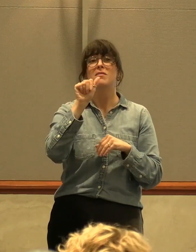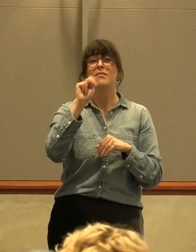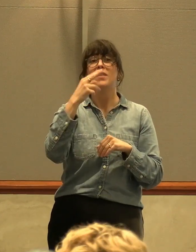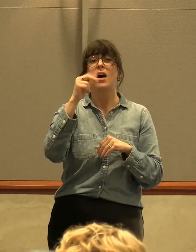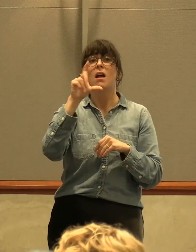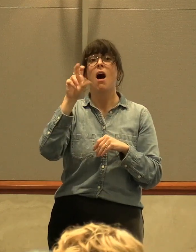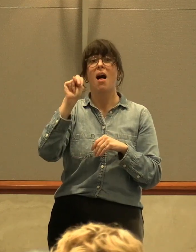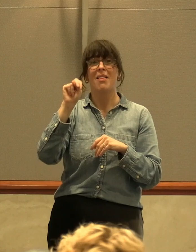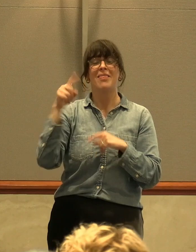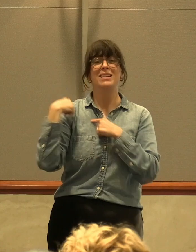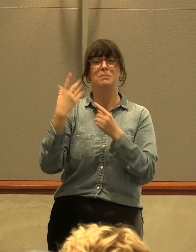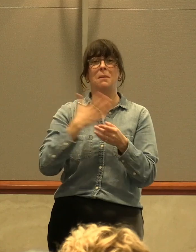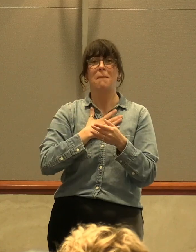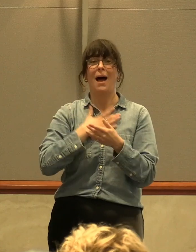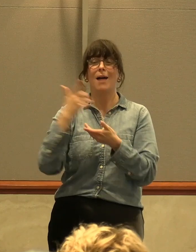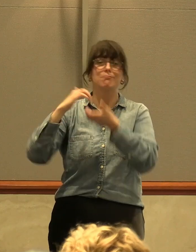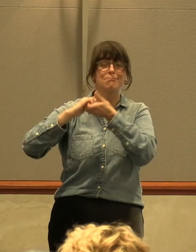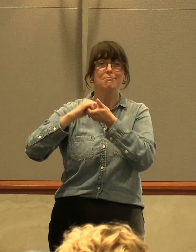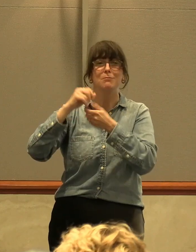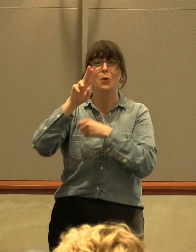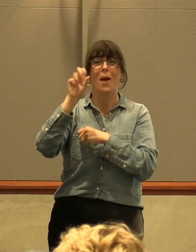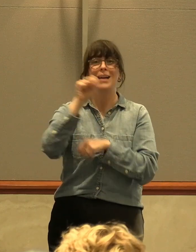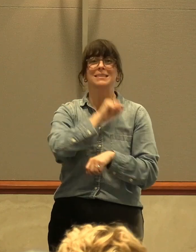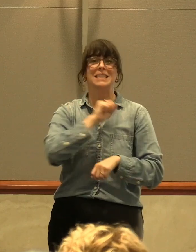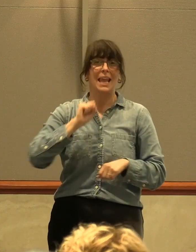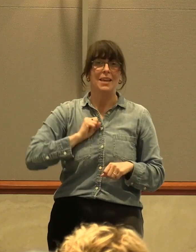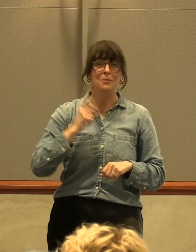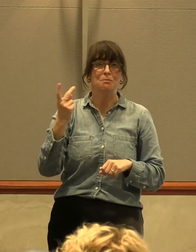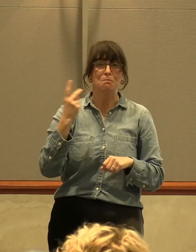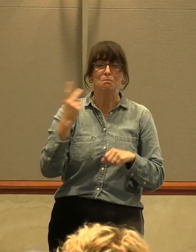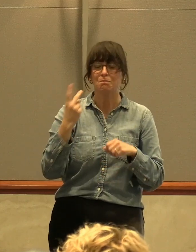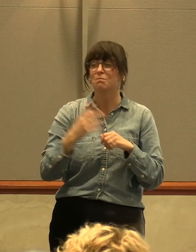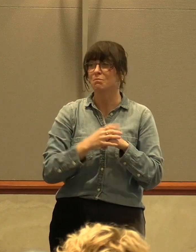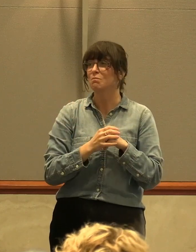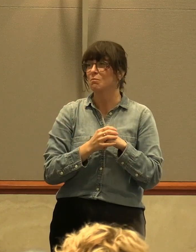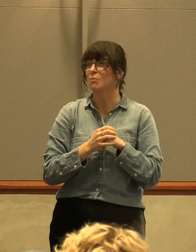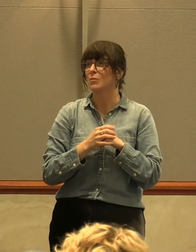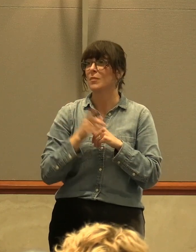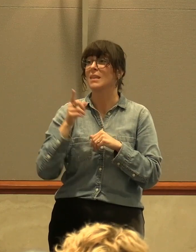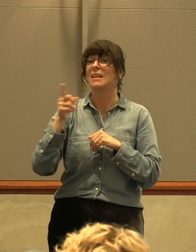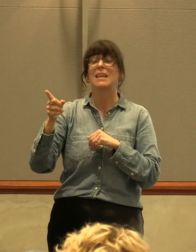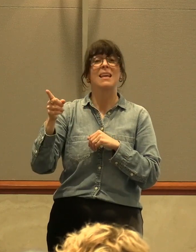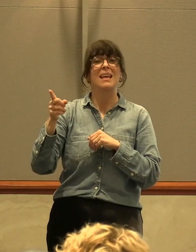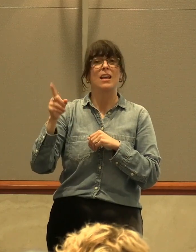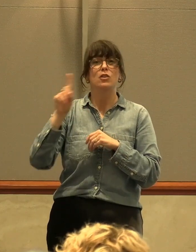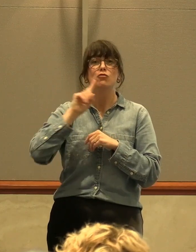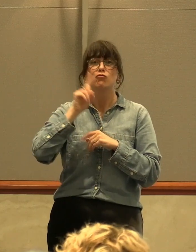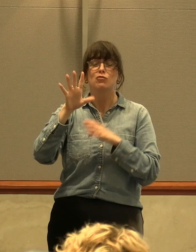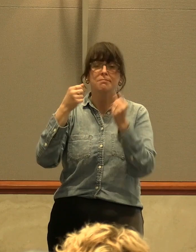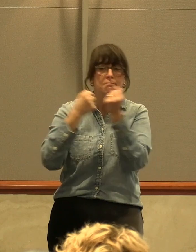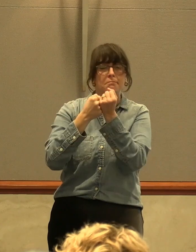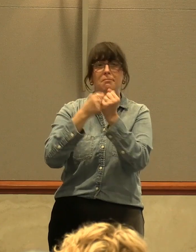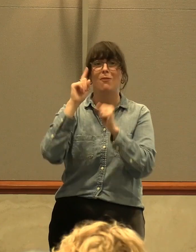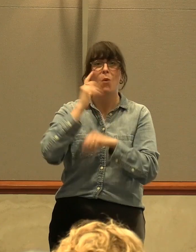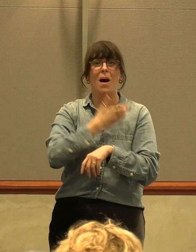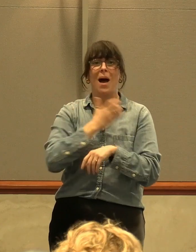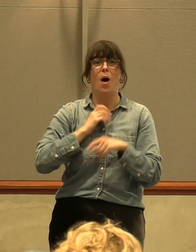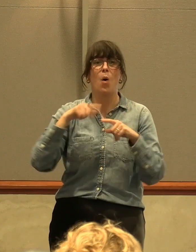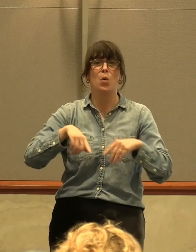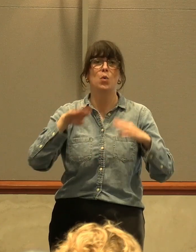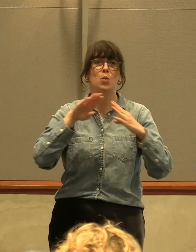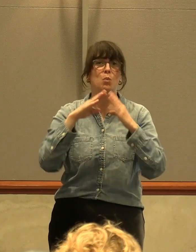Hollen's been my partner in the United States Senate. He's been a true champion for our